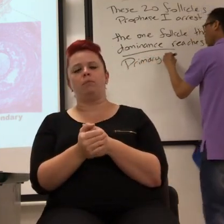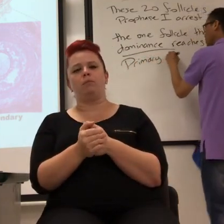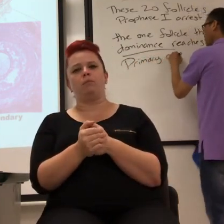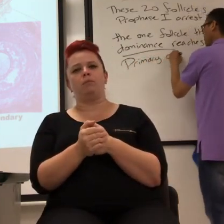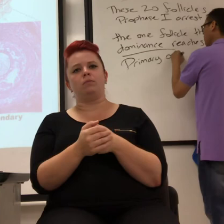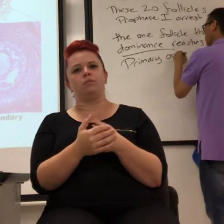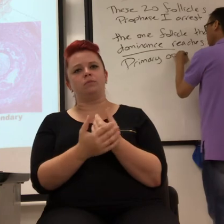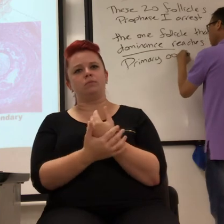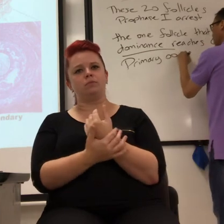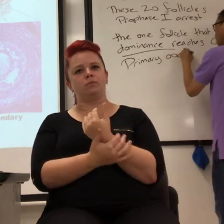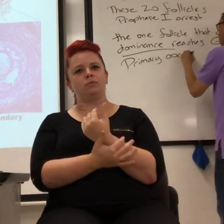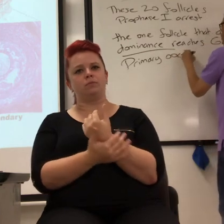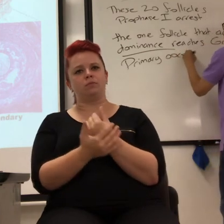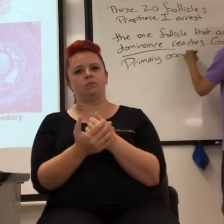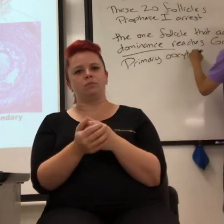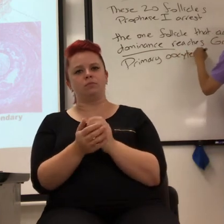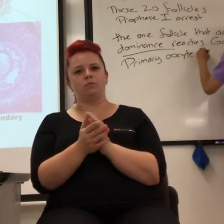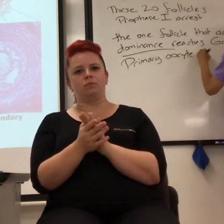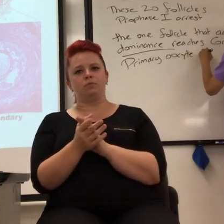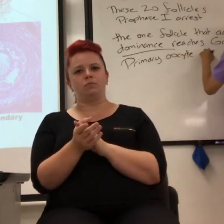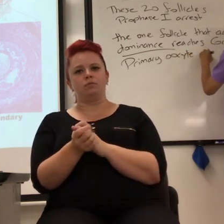Primary oocyte